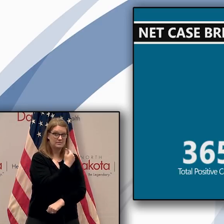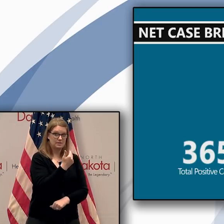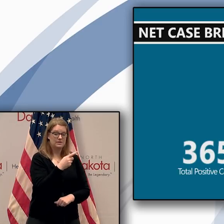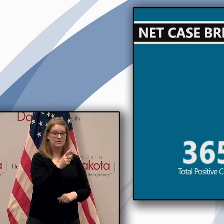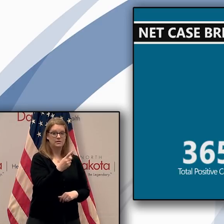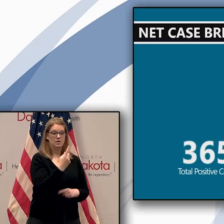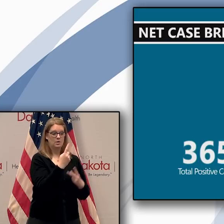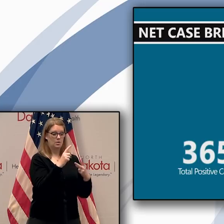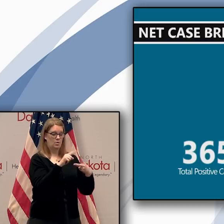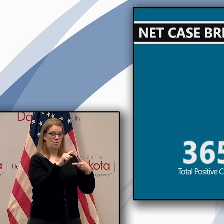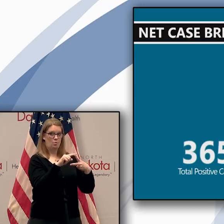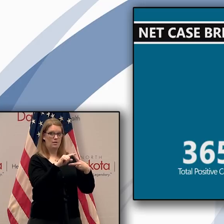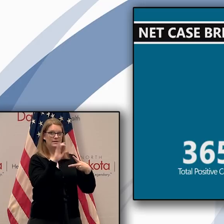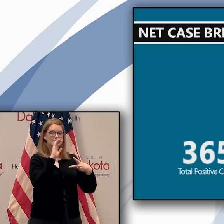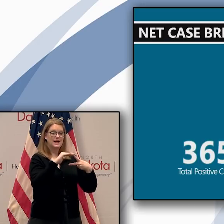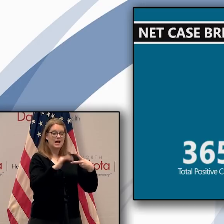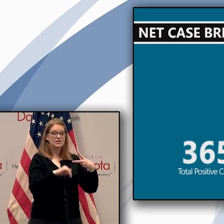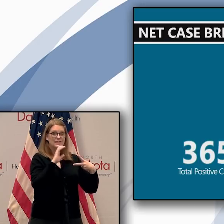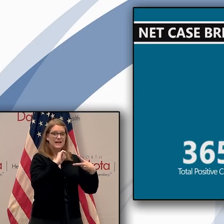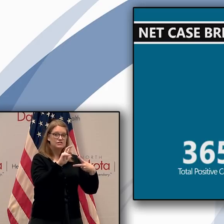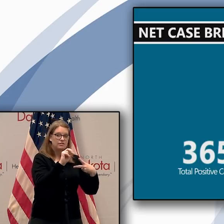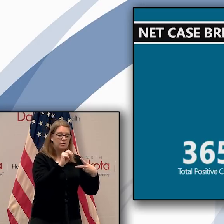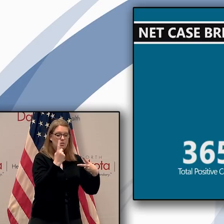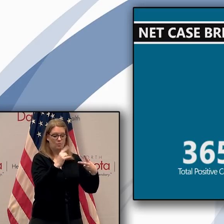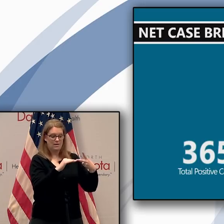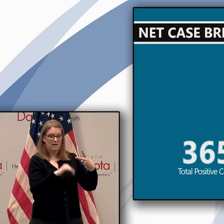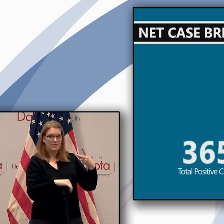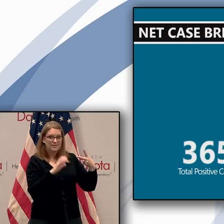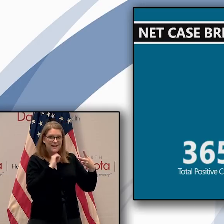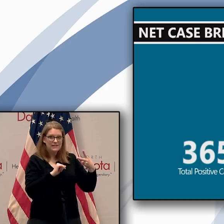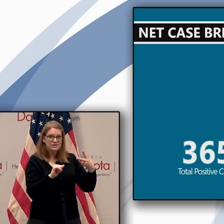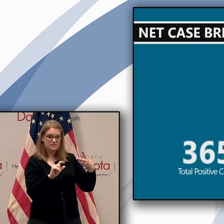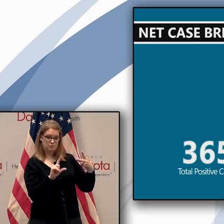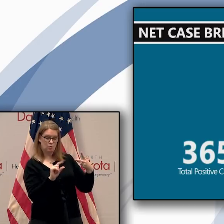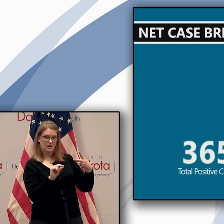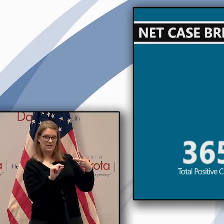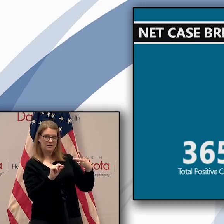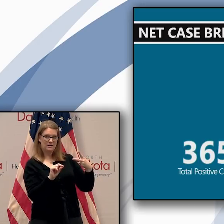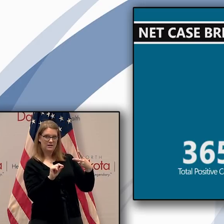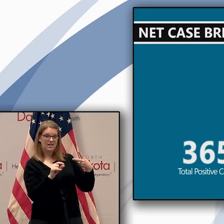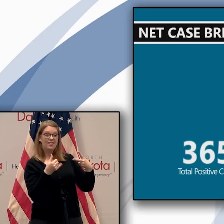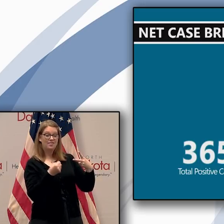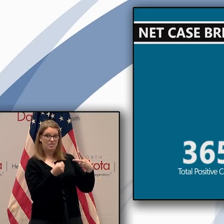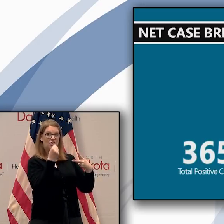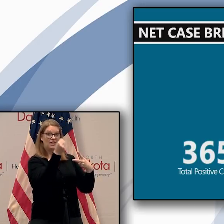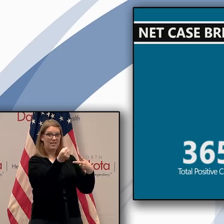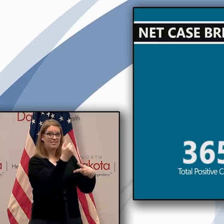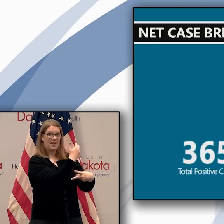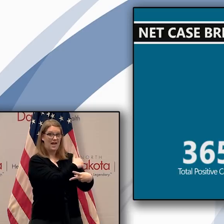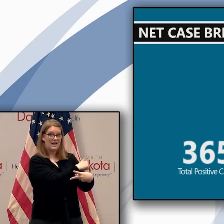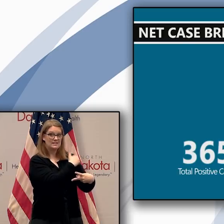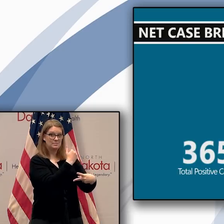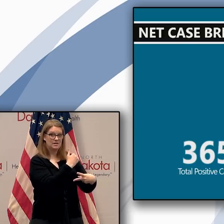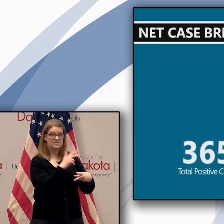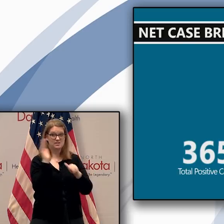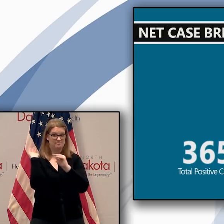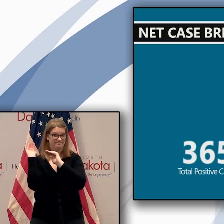1 under age 30 and 1 under age 20. And so that is also, again, something we want to make sure the public is aware